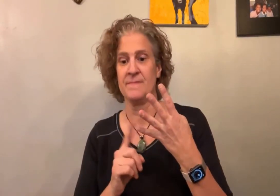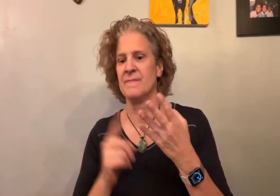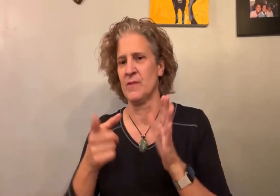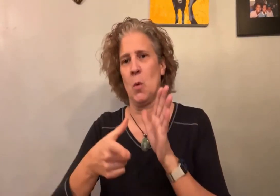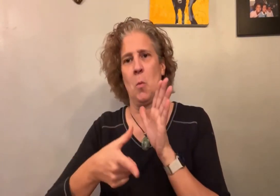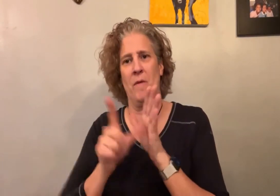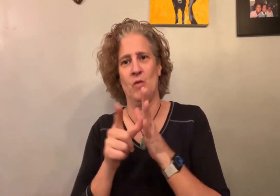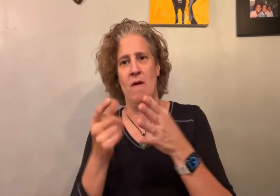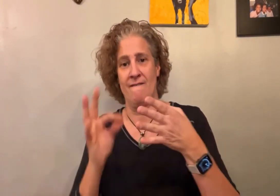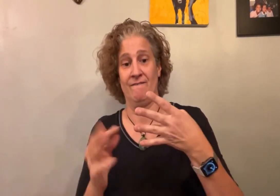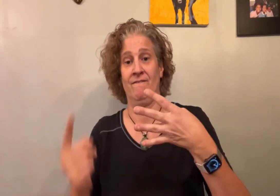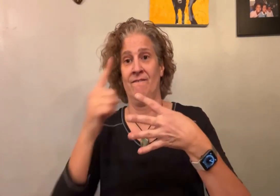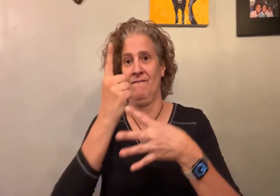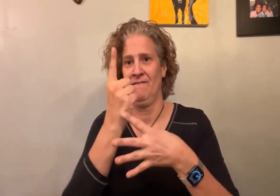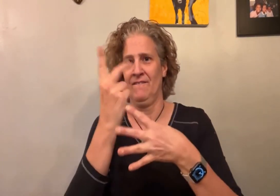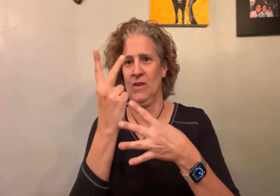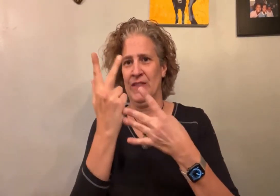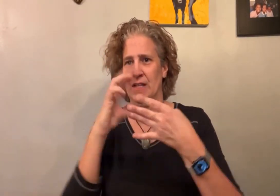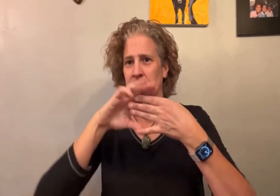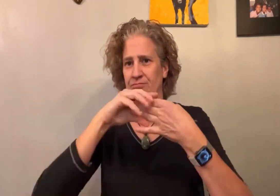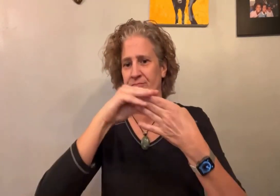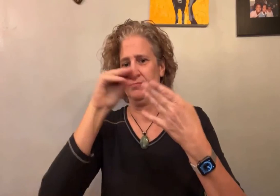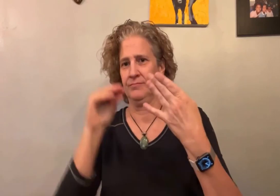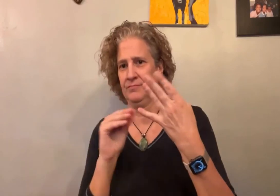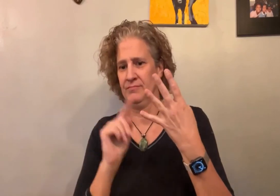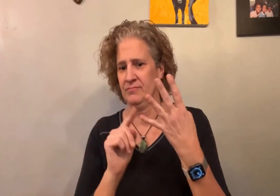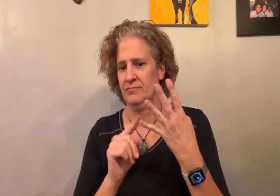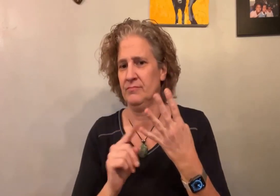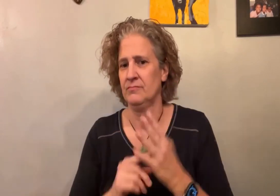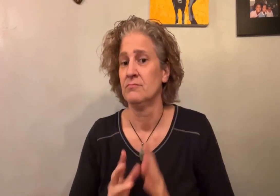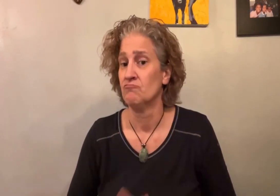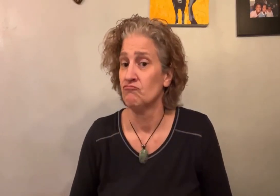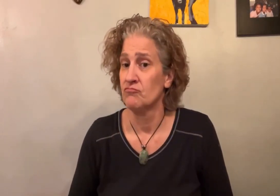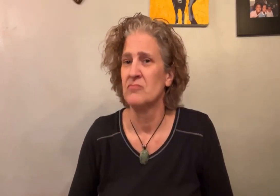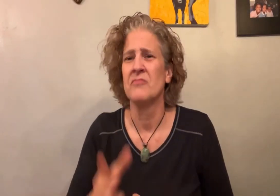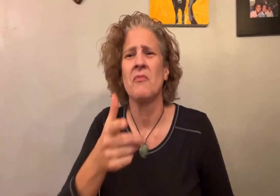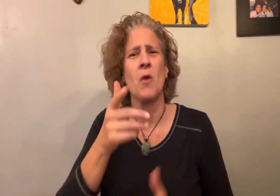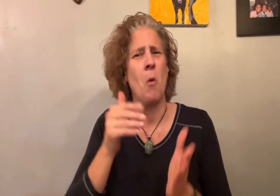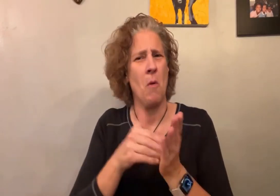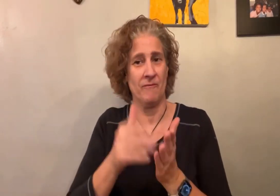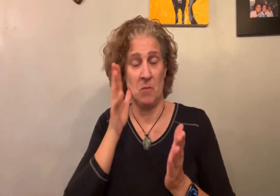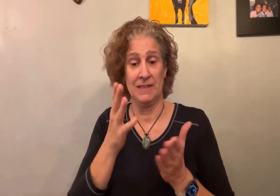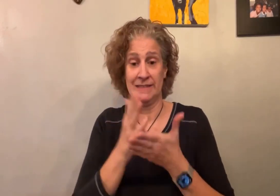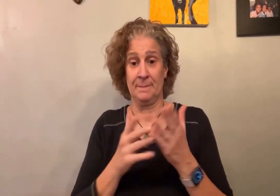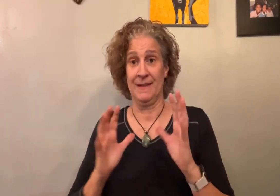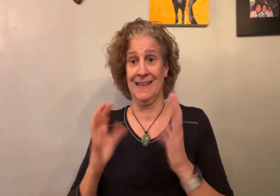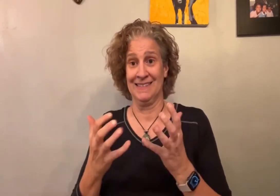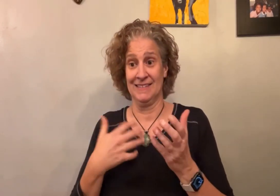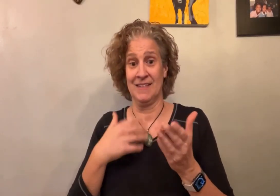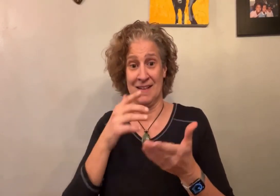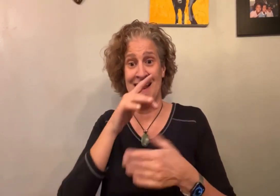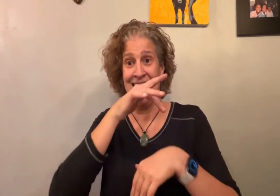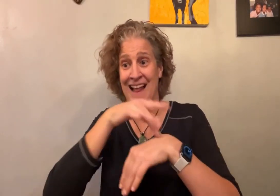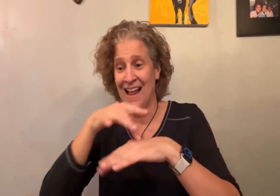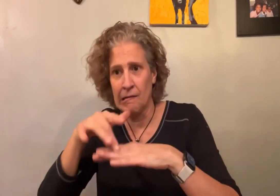week 3, heavy focus on home vocabulary and functionality. And then the last week, we basically put it all together, everything from the first